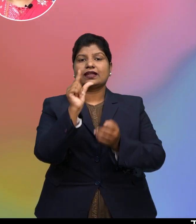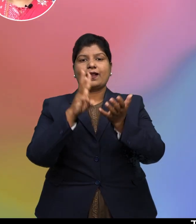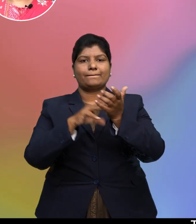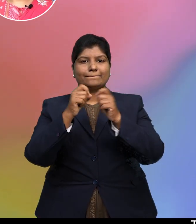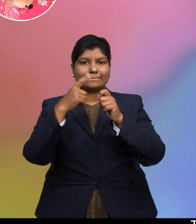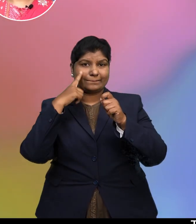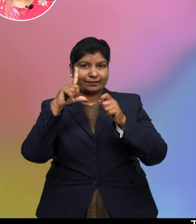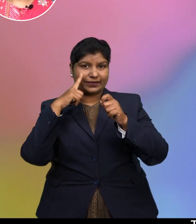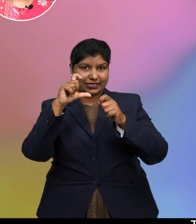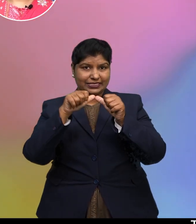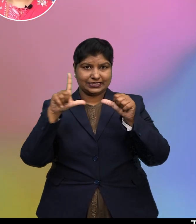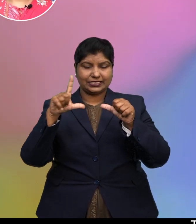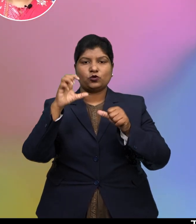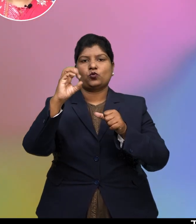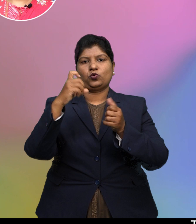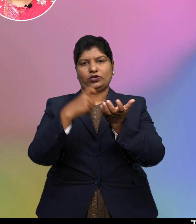cord